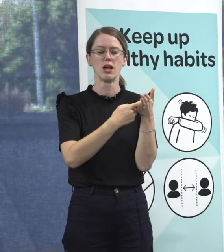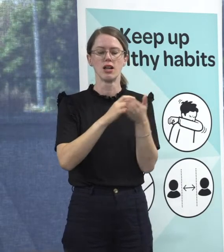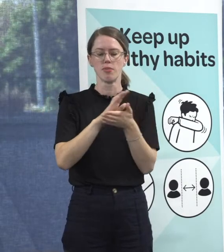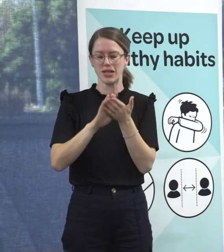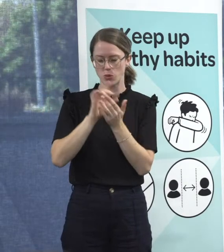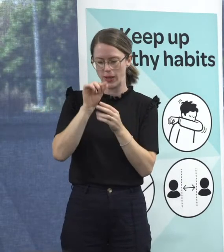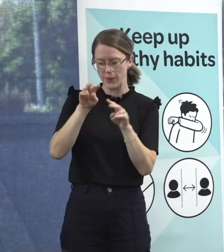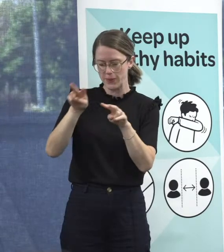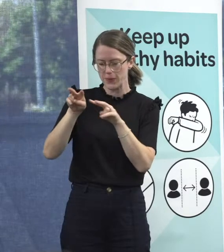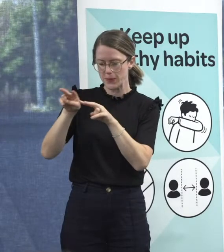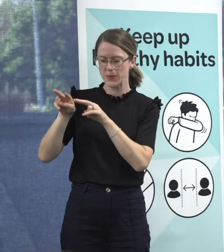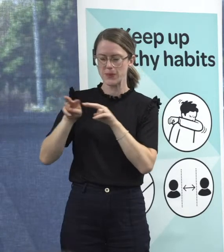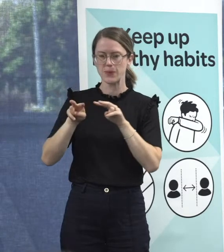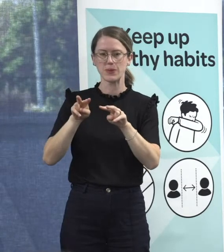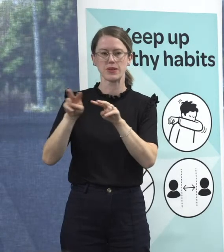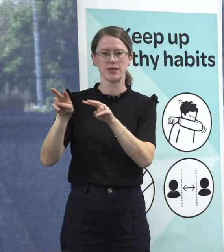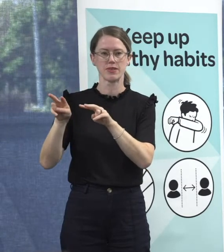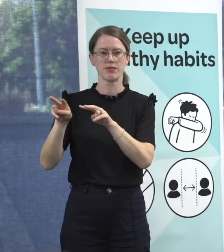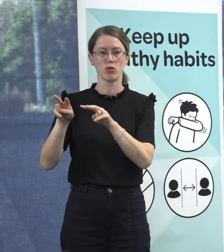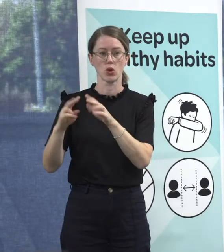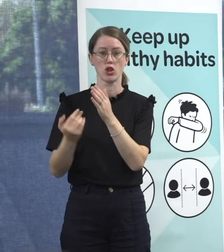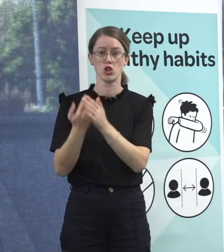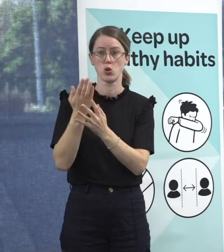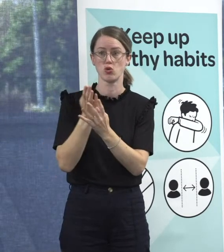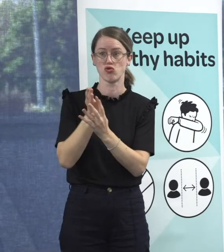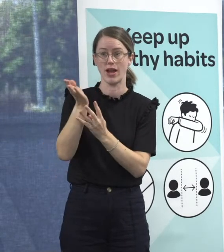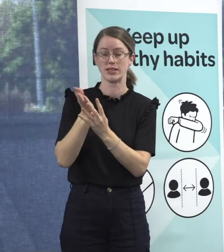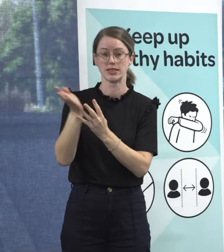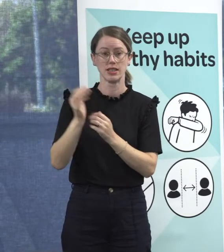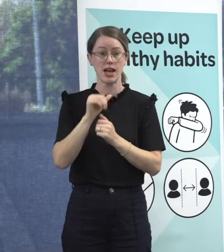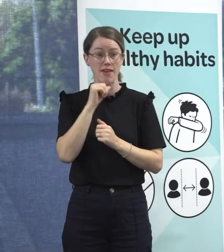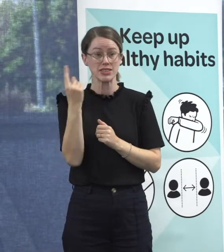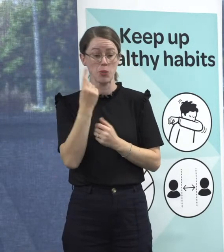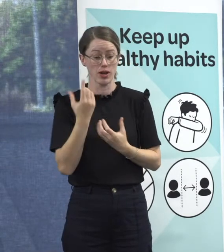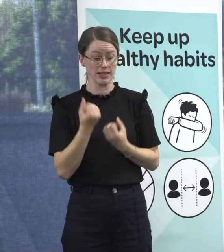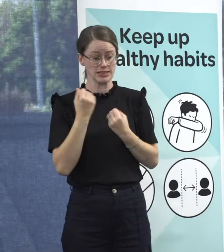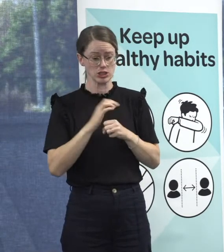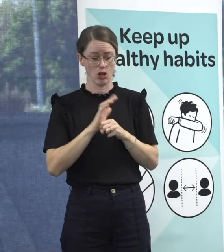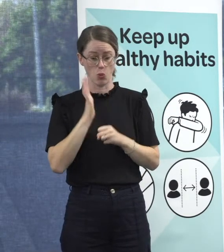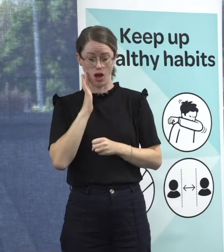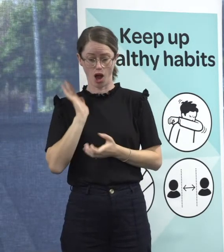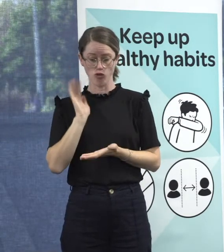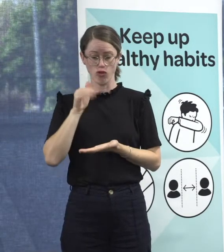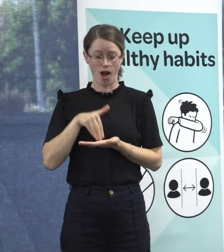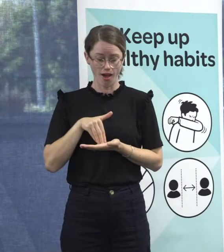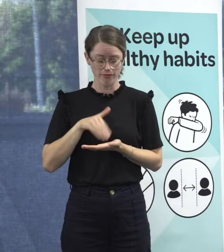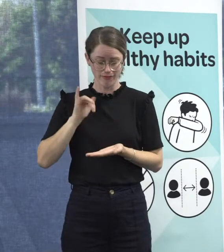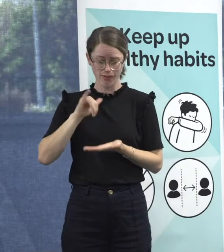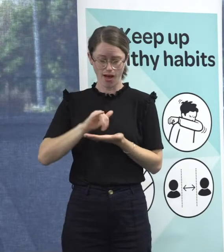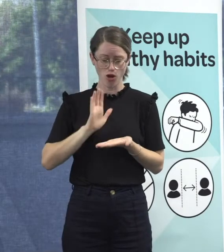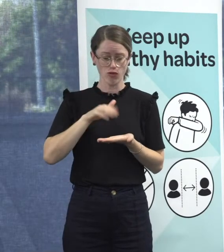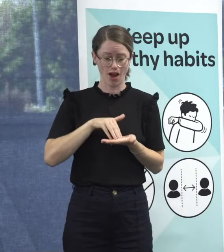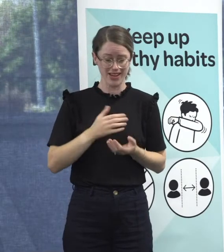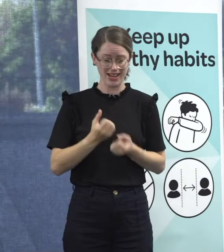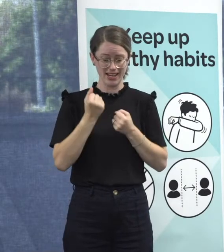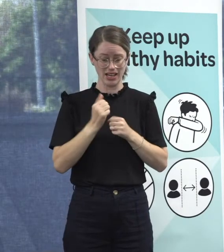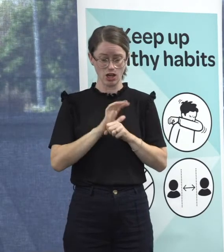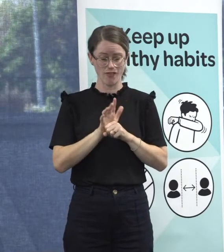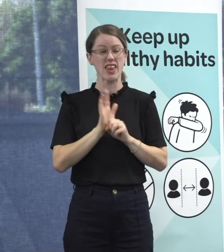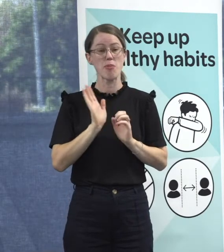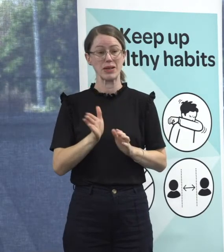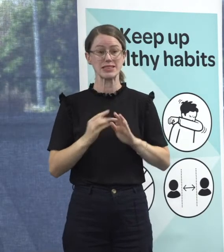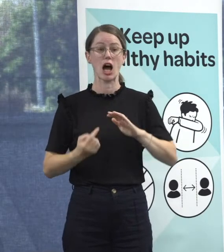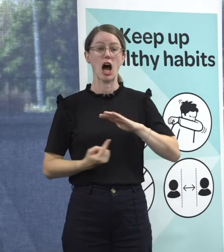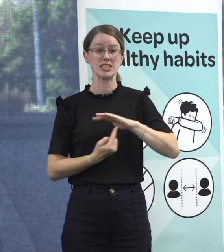our surveillance going for those new variants. And those people that do test positive, who have arrived recently, are required to isolate for